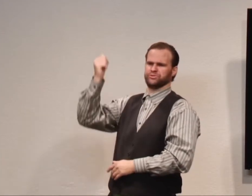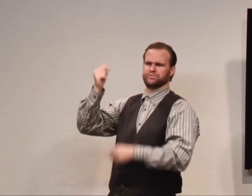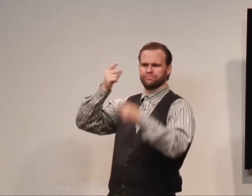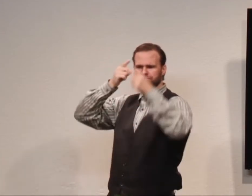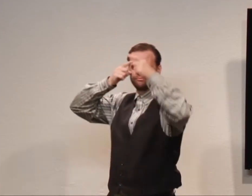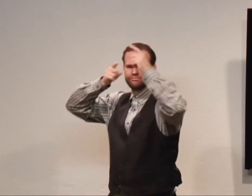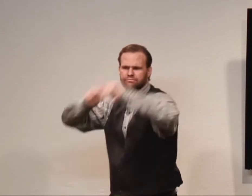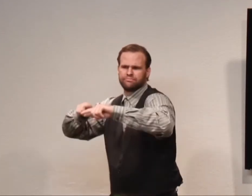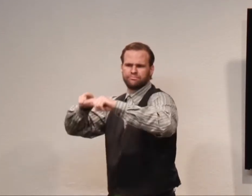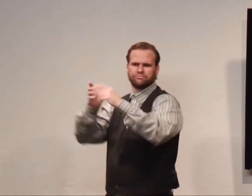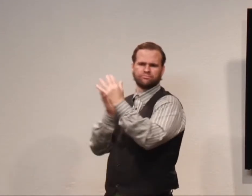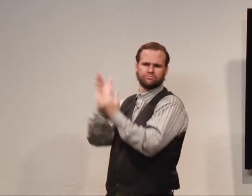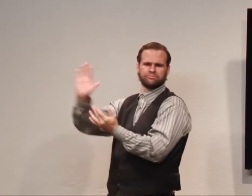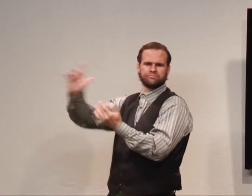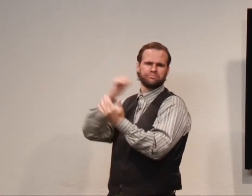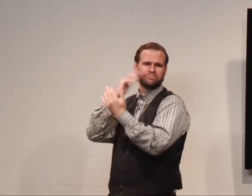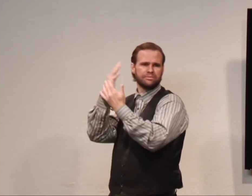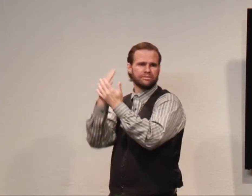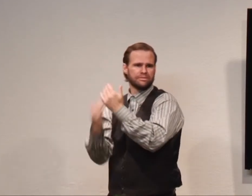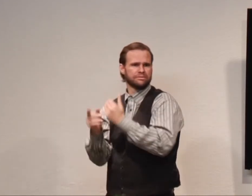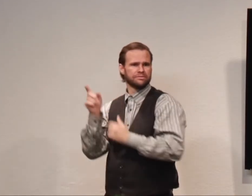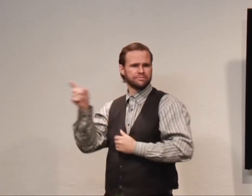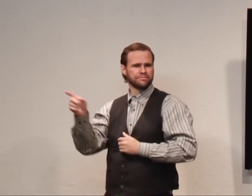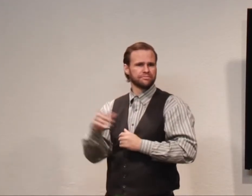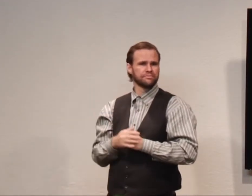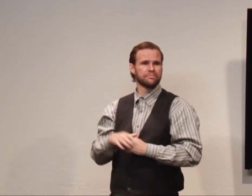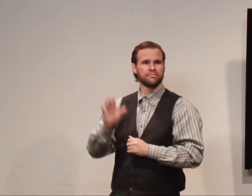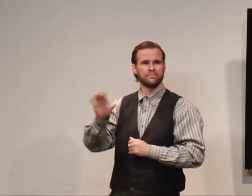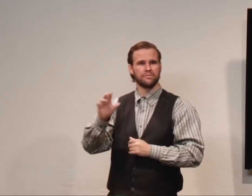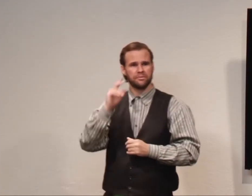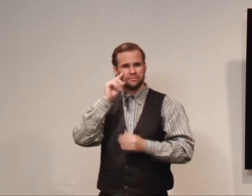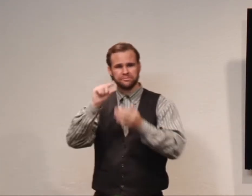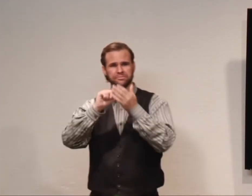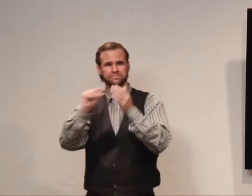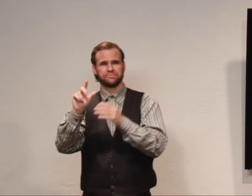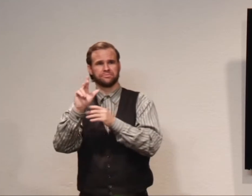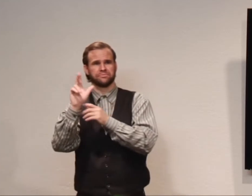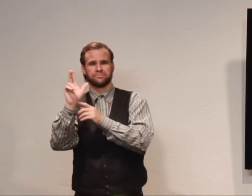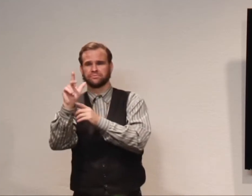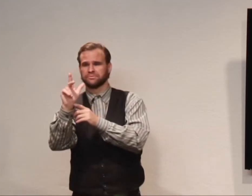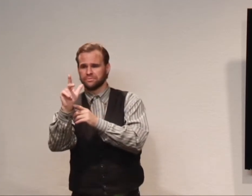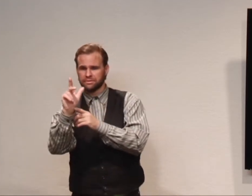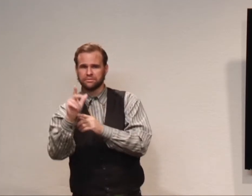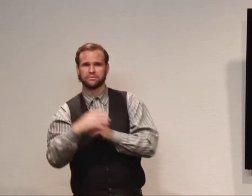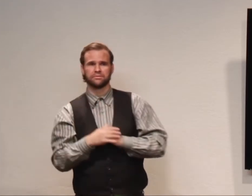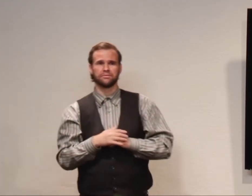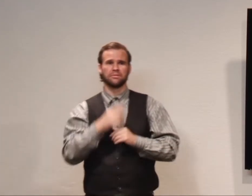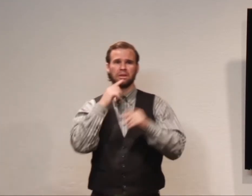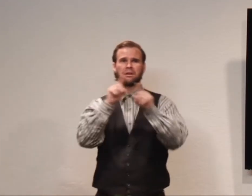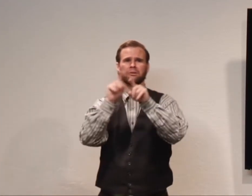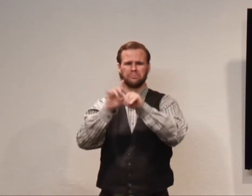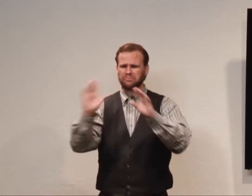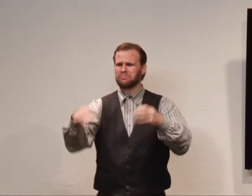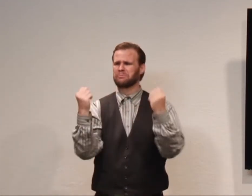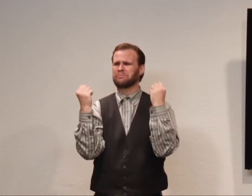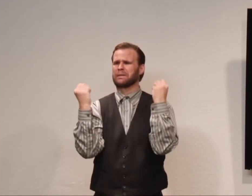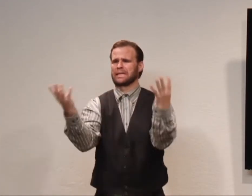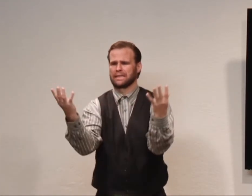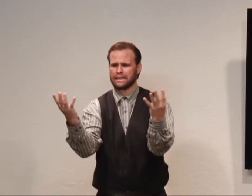So the old covenant, they kept offering sacrifices, but Jesus' blood is so much better. Also, in